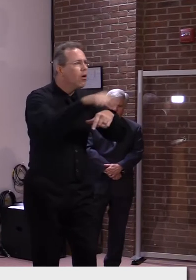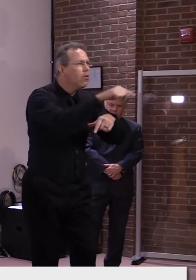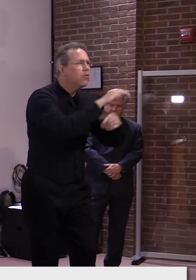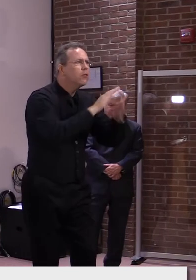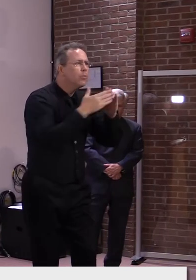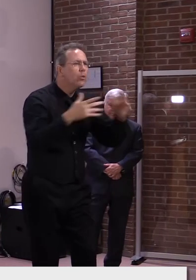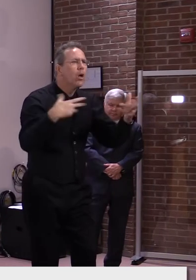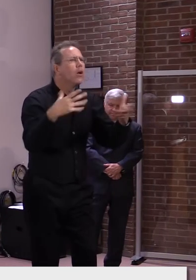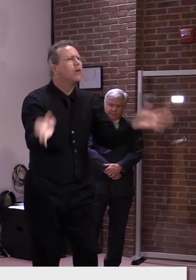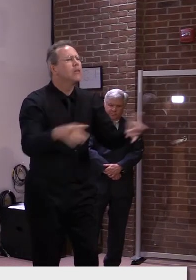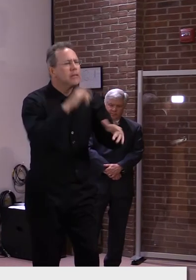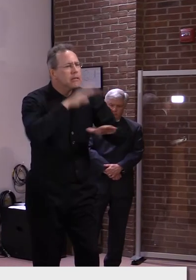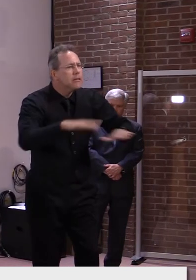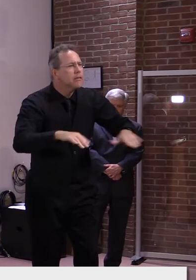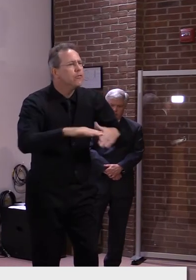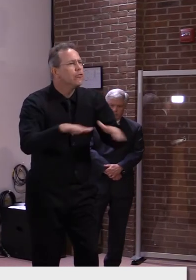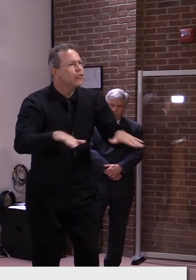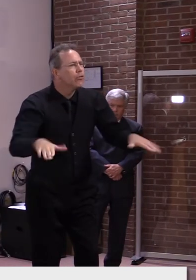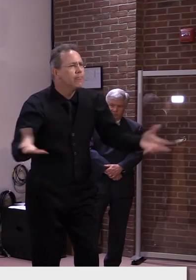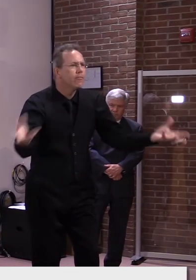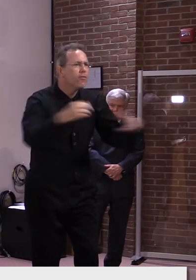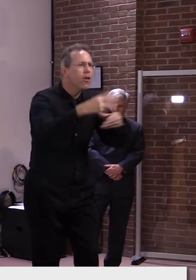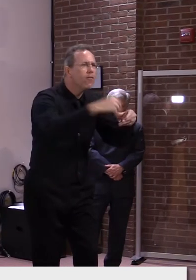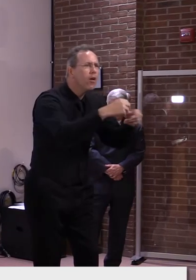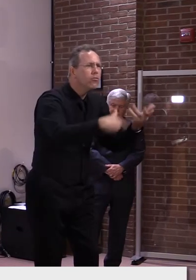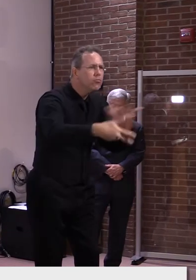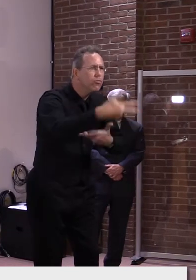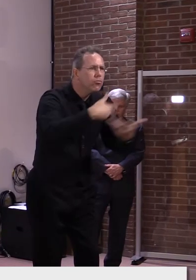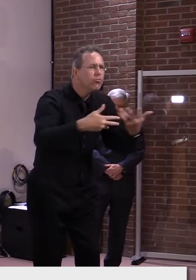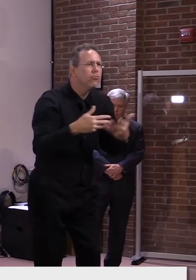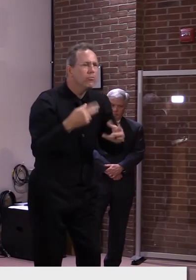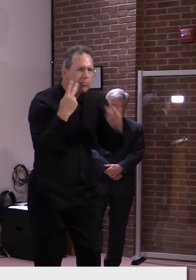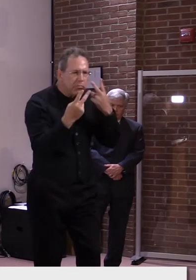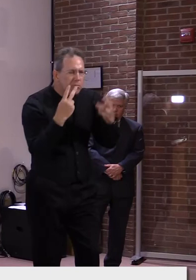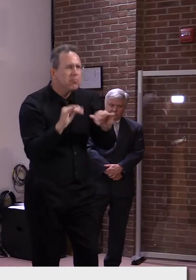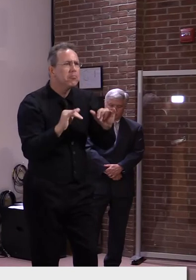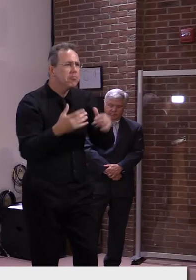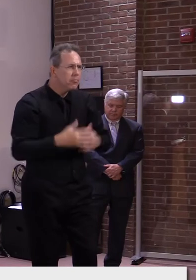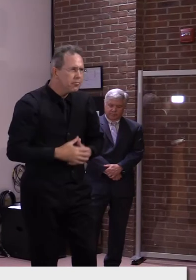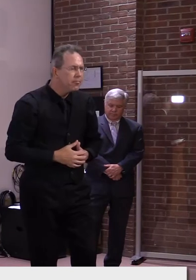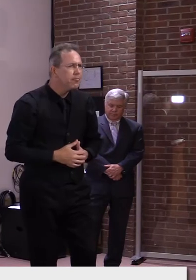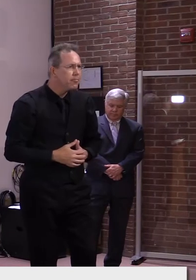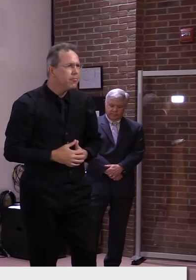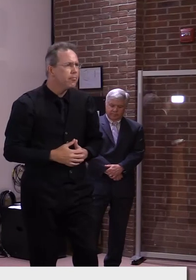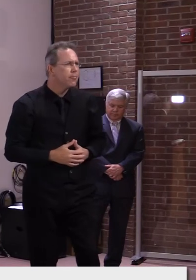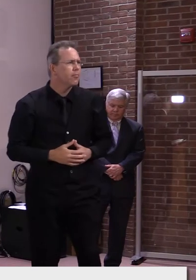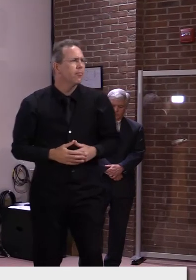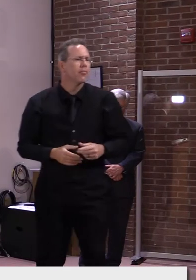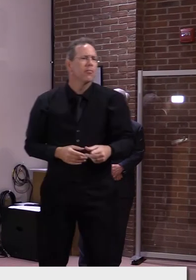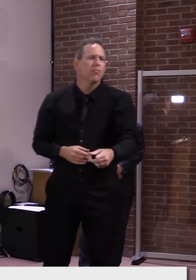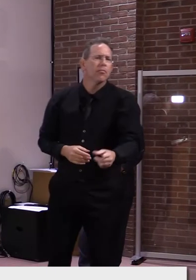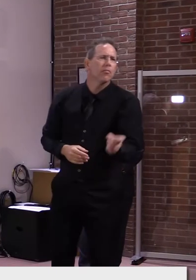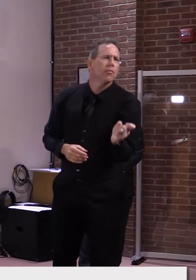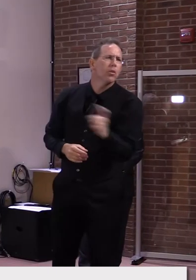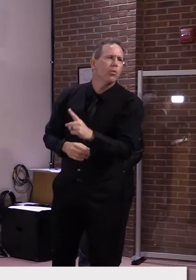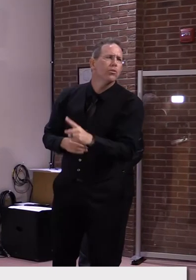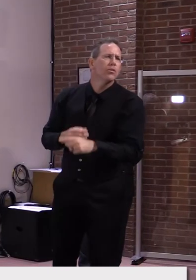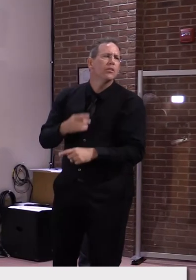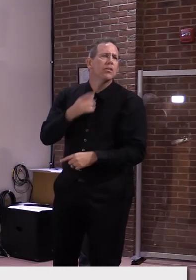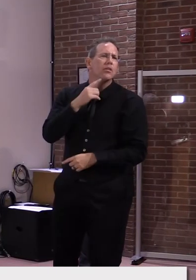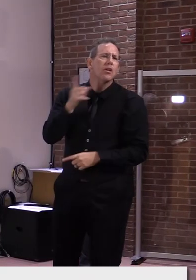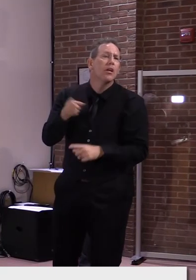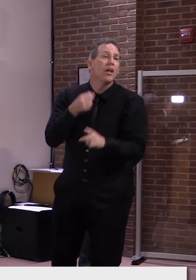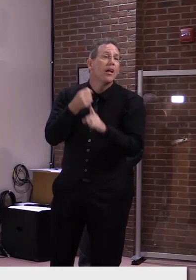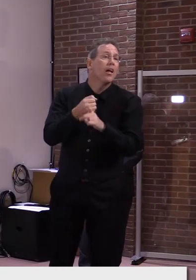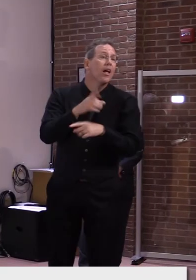And my second question for Governor Scott, you've mentioned that once we hit that 80% mark that we're not done just yet. What is the messaging